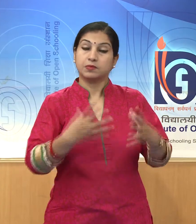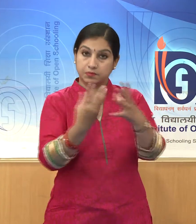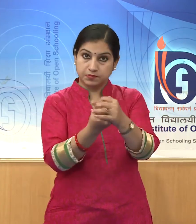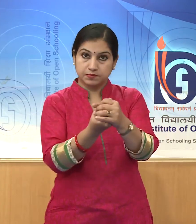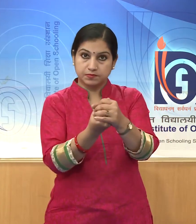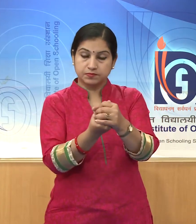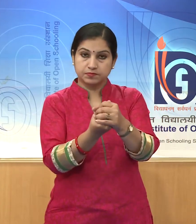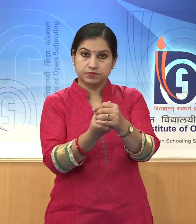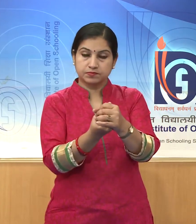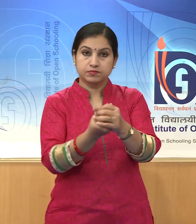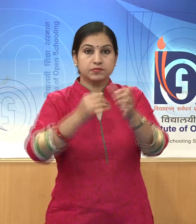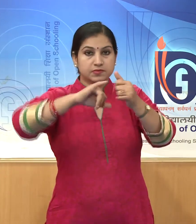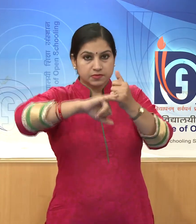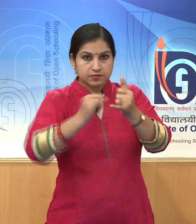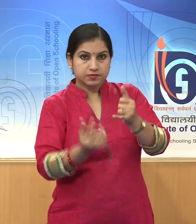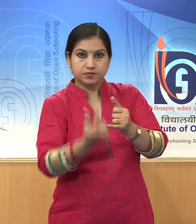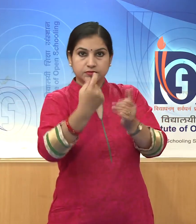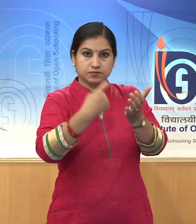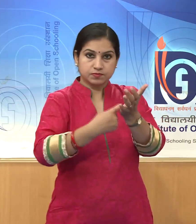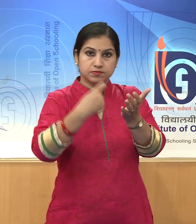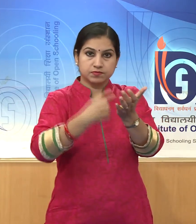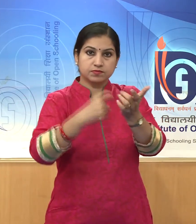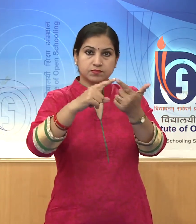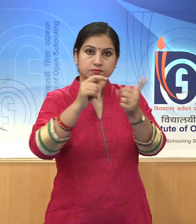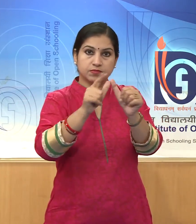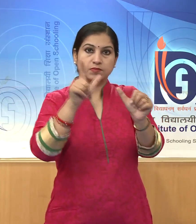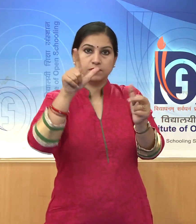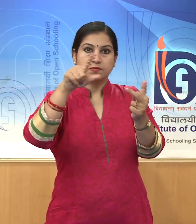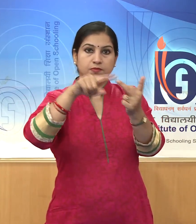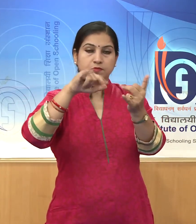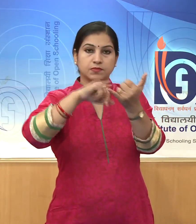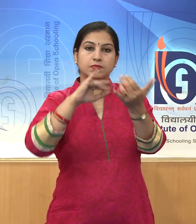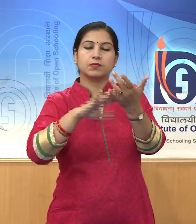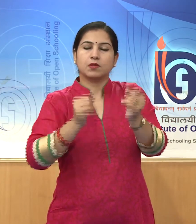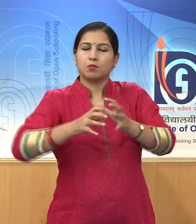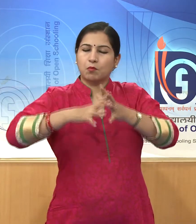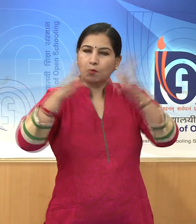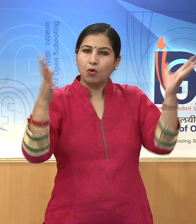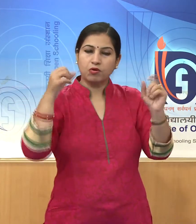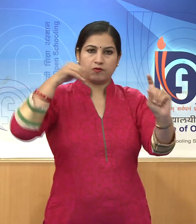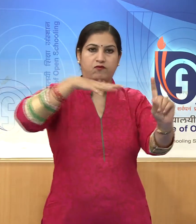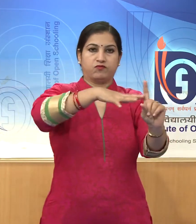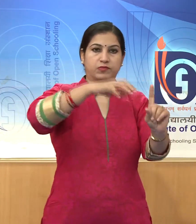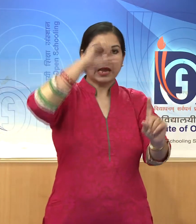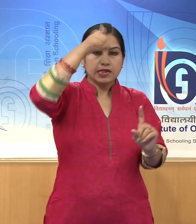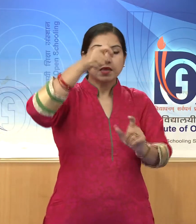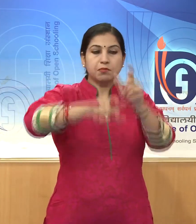and Surrealism left great influence on these Indian painters.